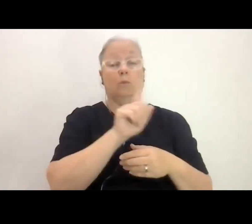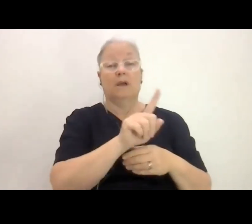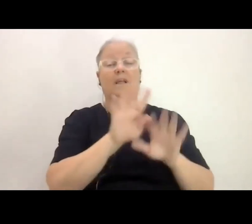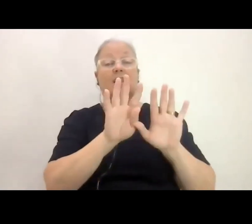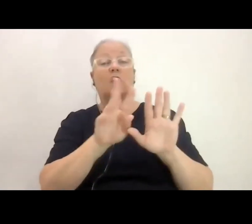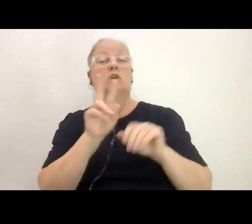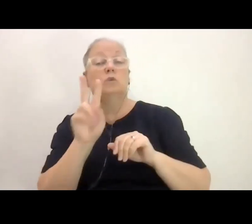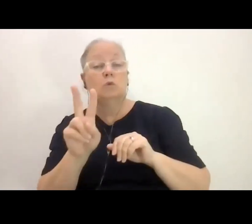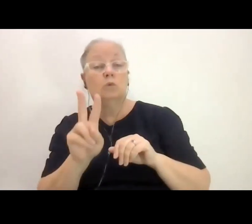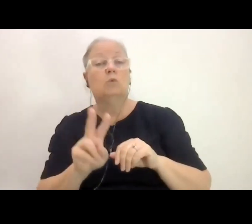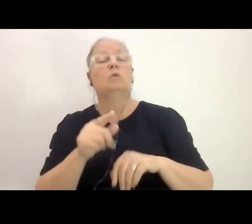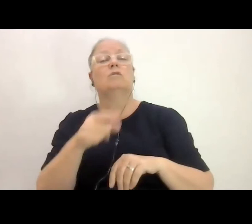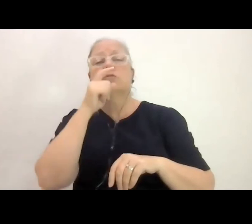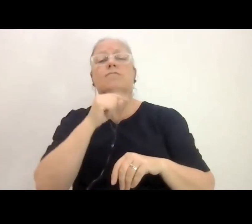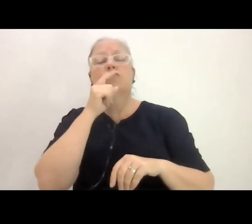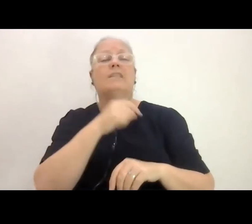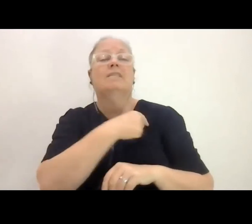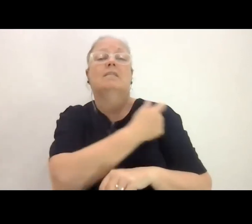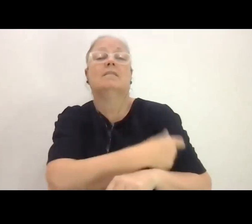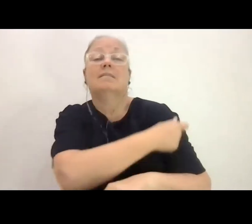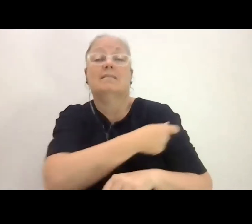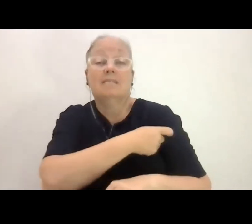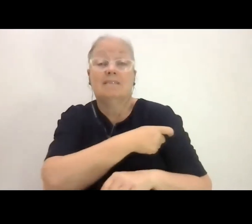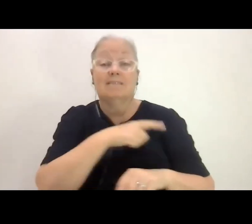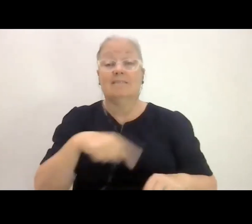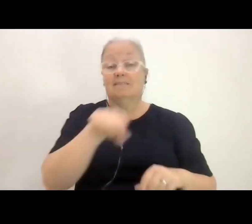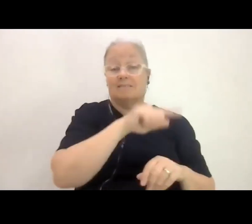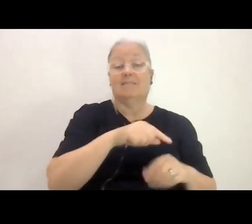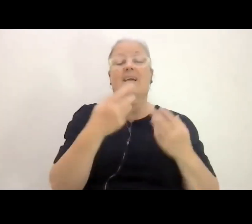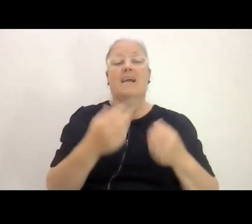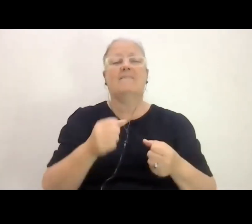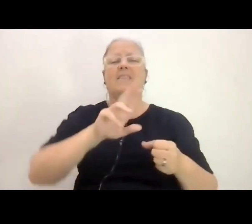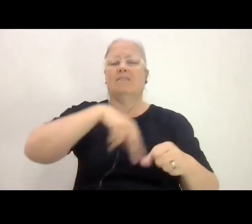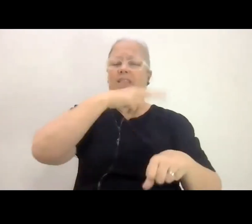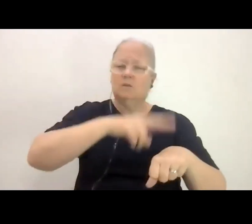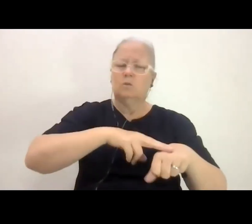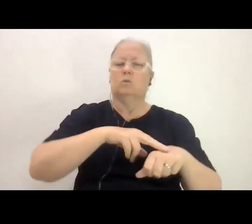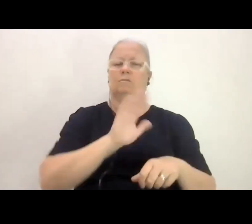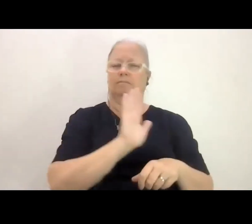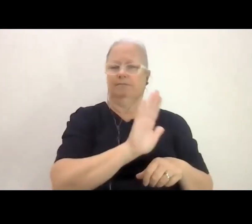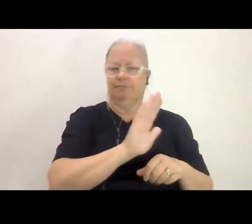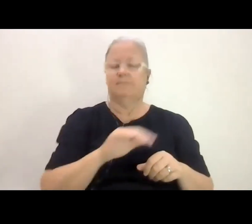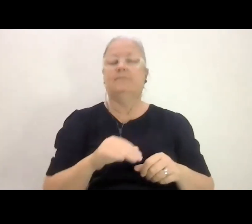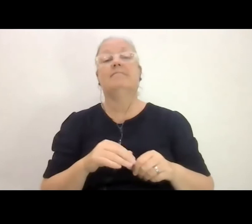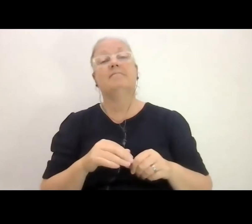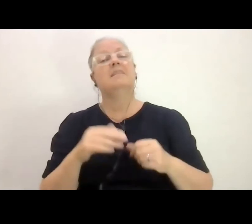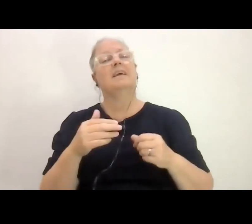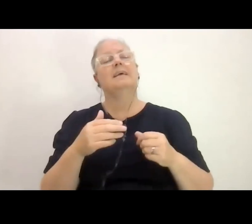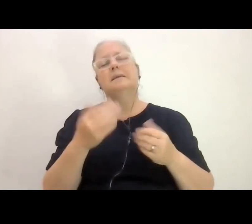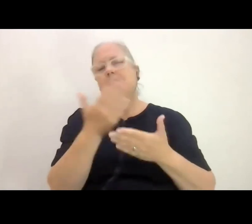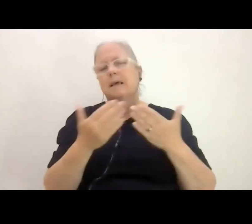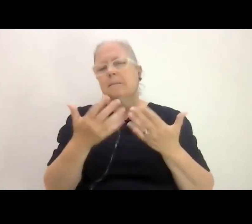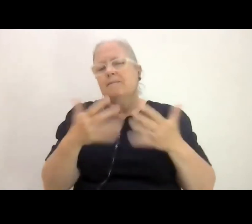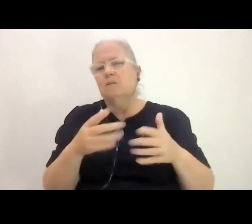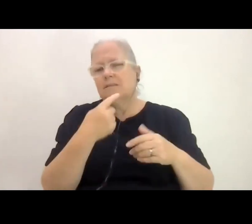Red Crescent societies. And some of those issues will be very much in line with the issues that already were kind of highlighted and mentioned by